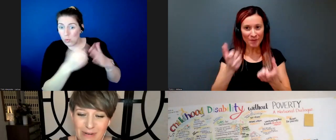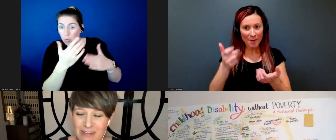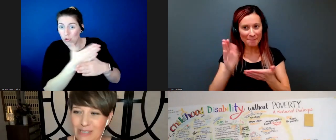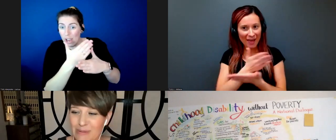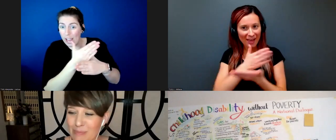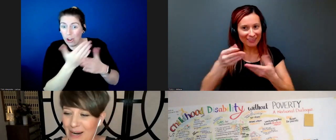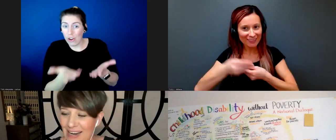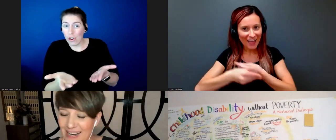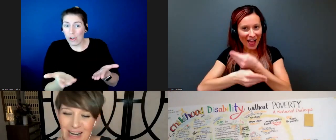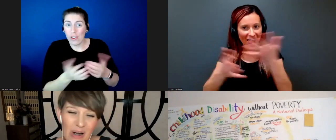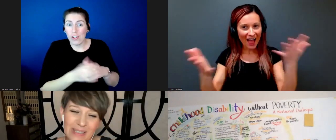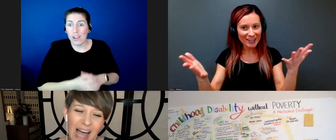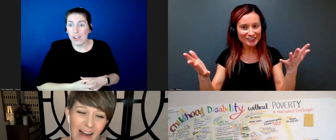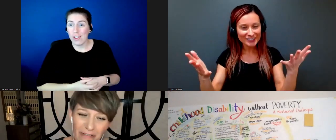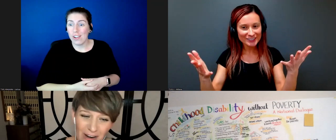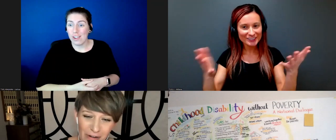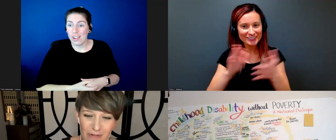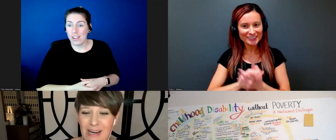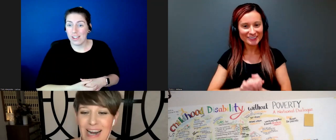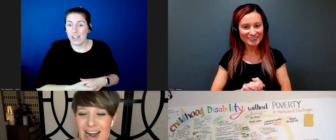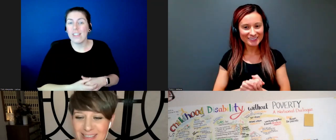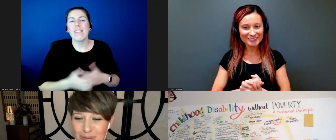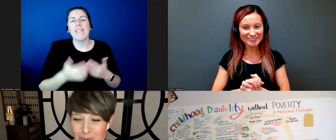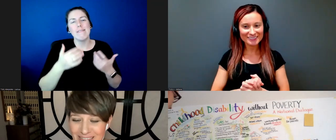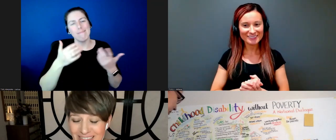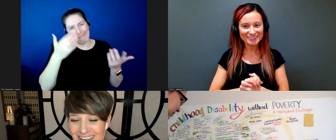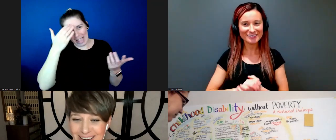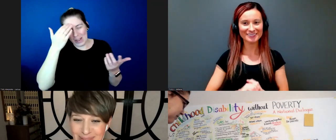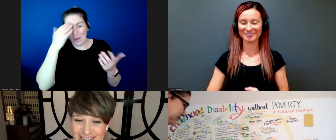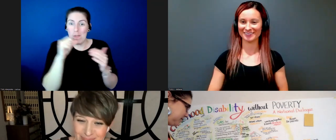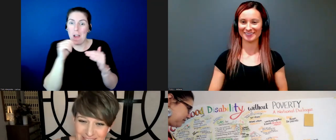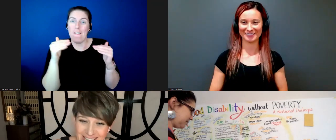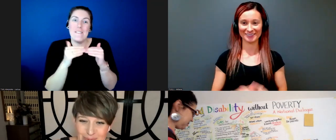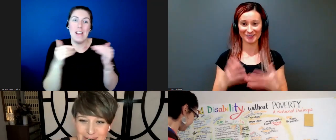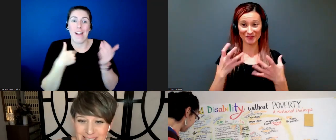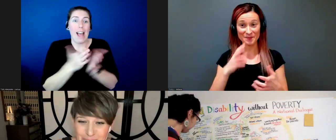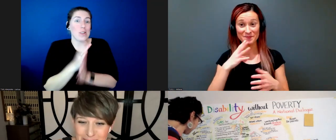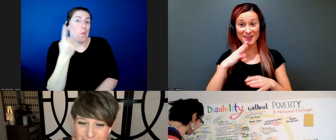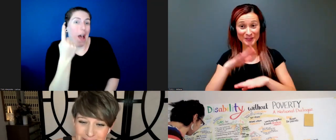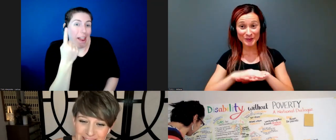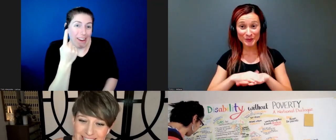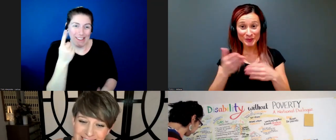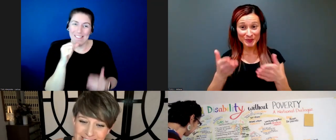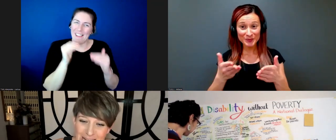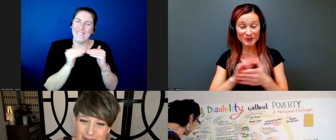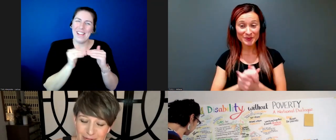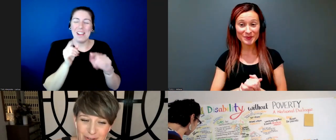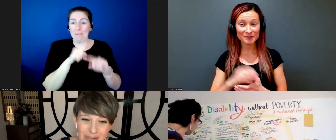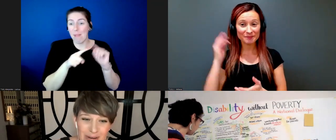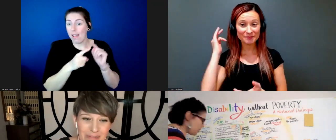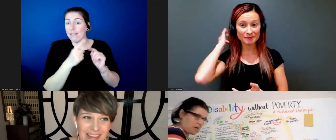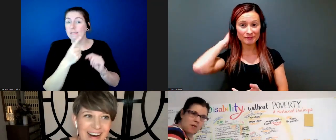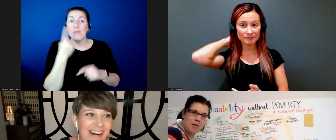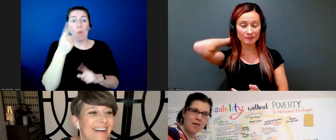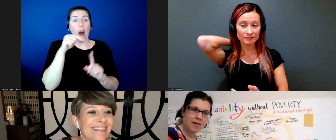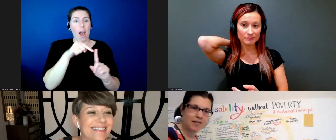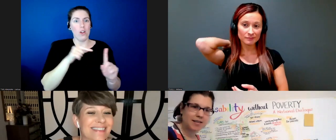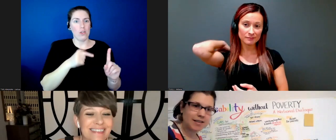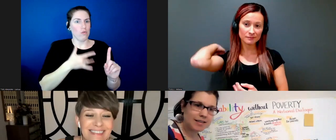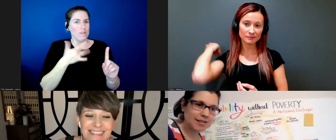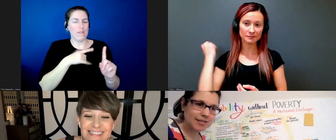we move into a break? I know it's unfair for me to ask one thing, but what's really jamming for you over